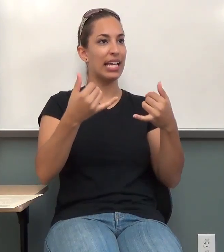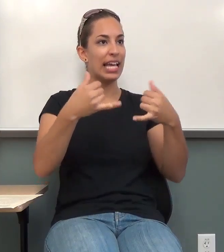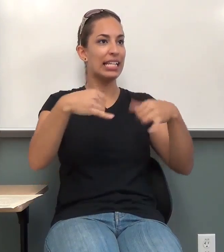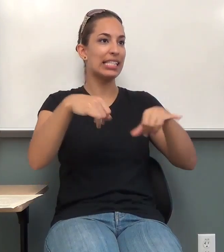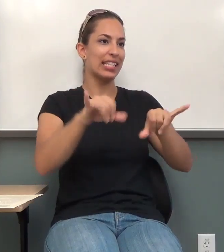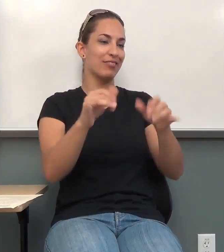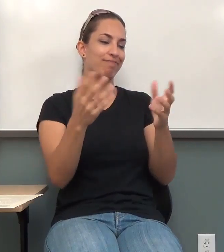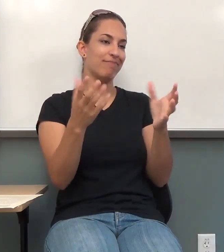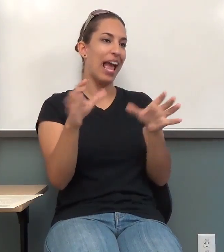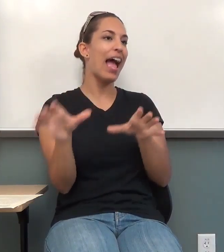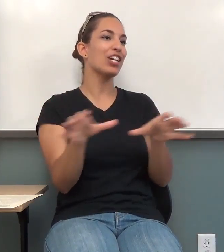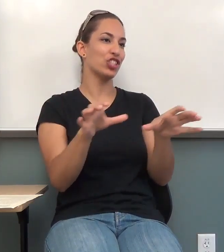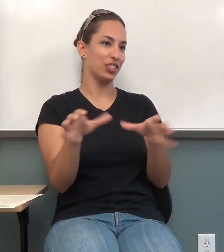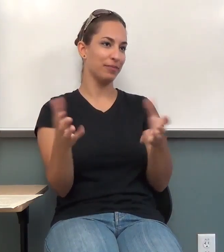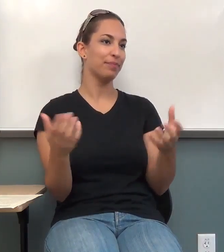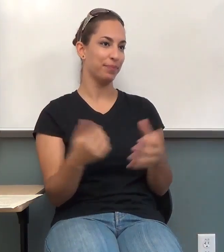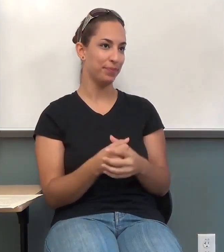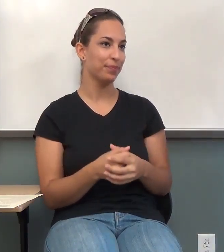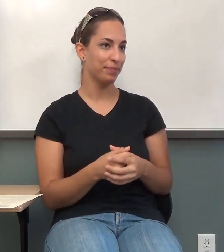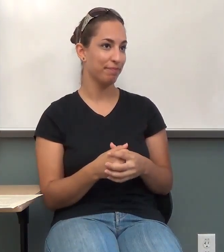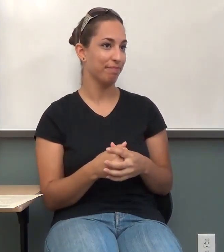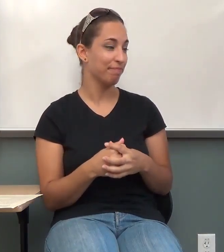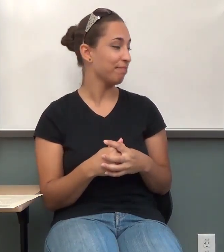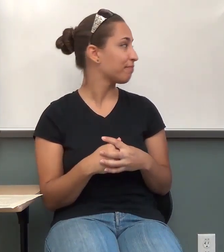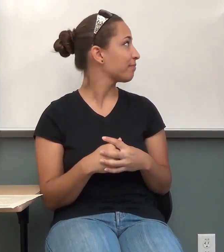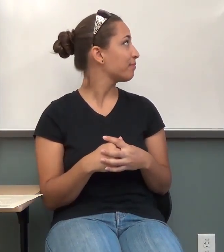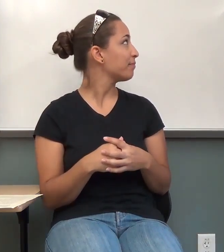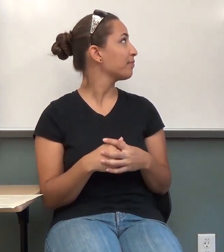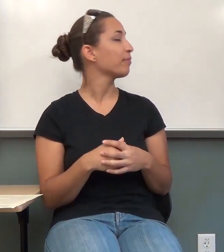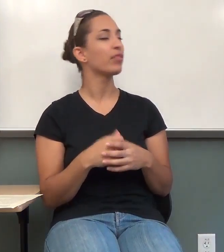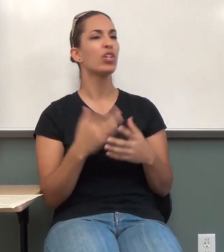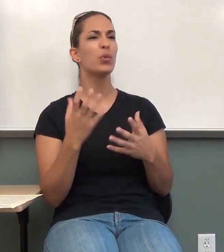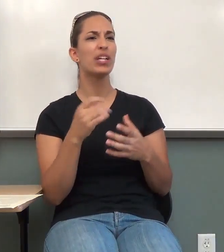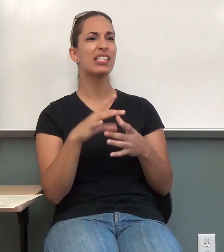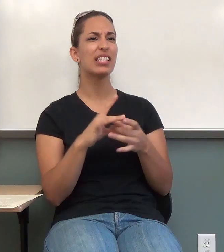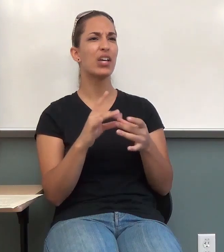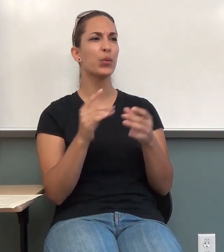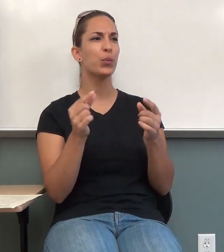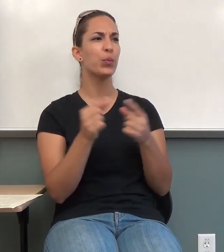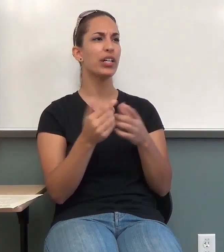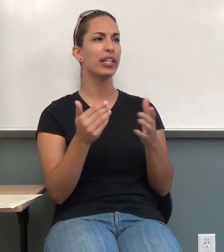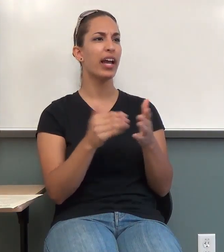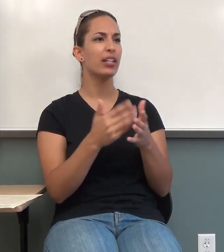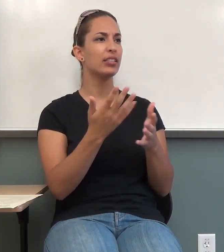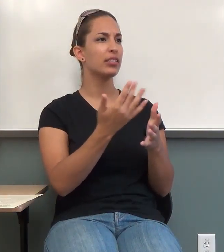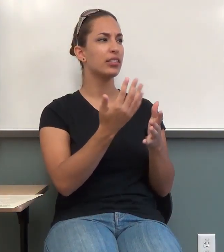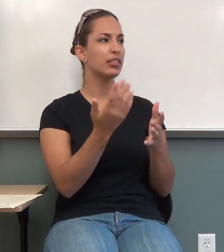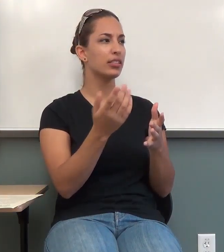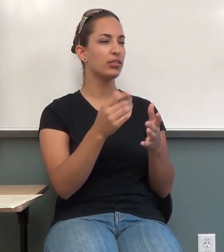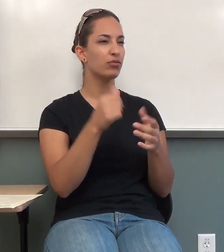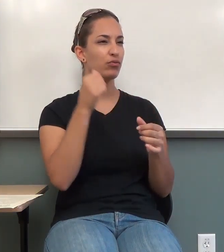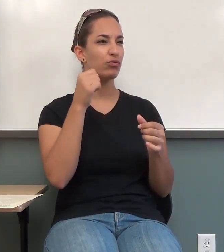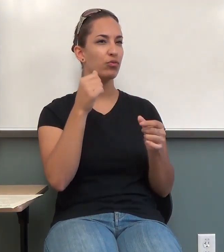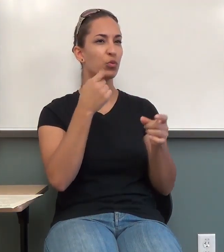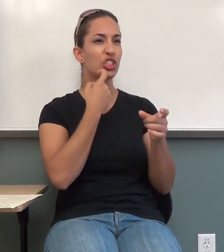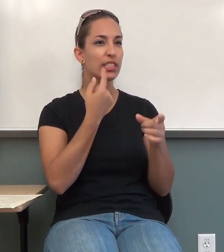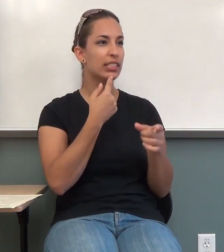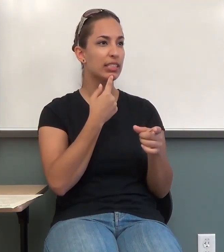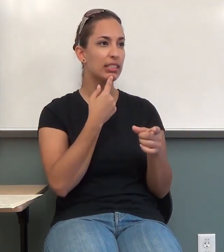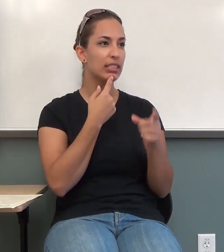way, right? Appear. Good. Well, and then what, you want to say that word again? What was one of our, Appear. you said it,